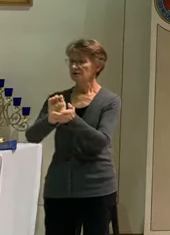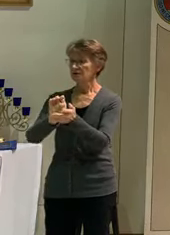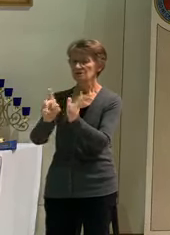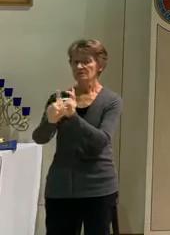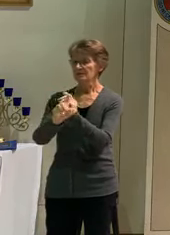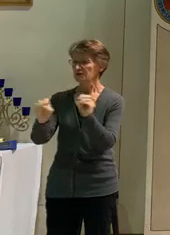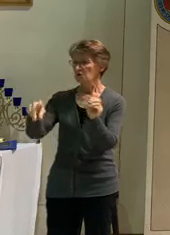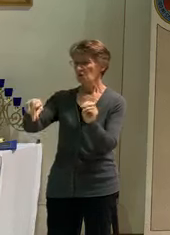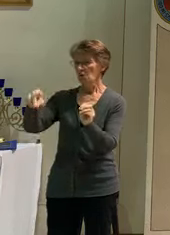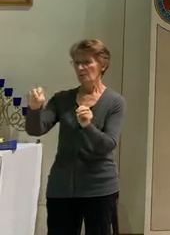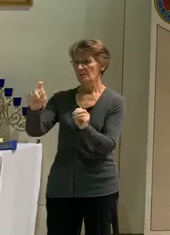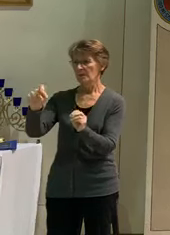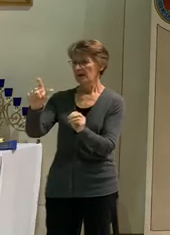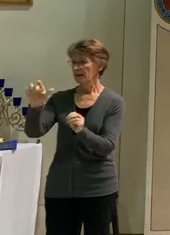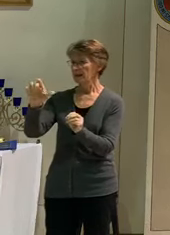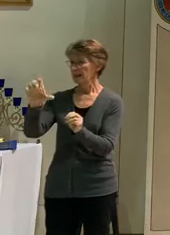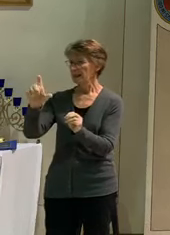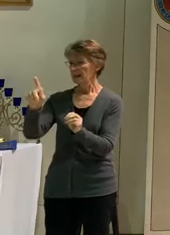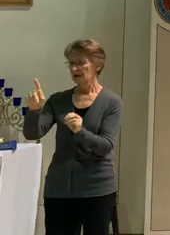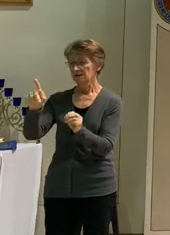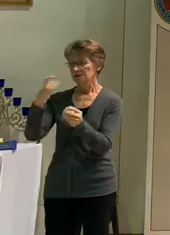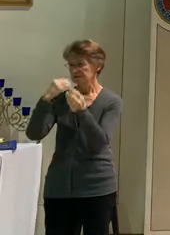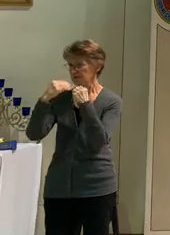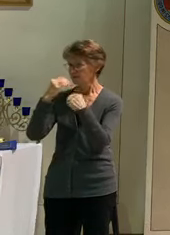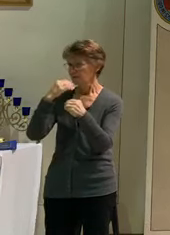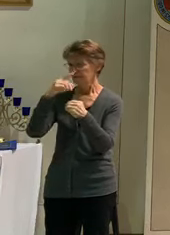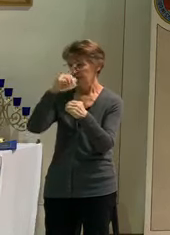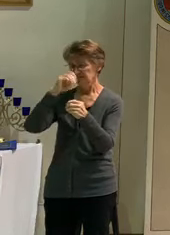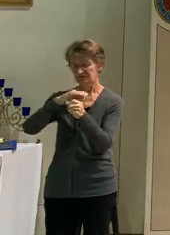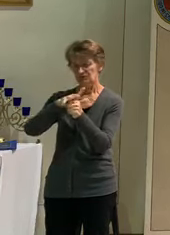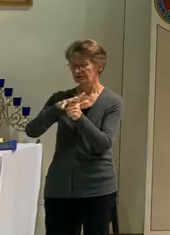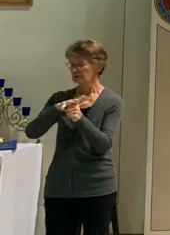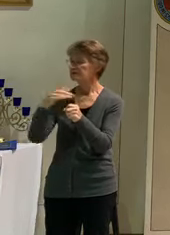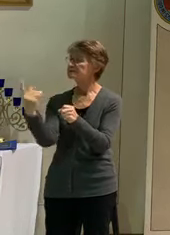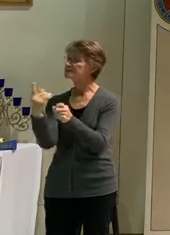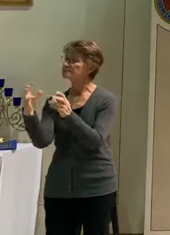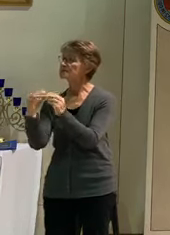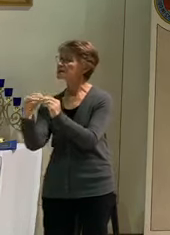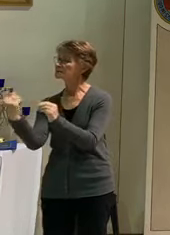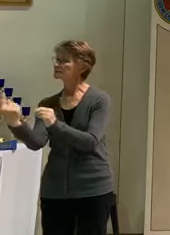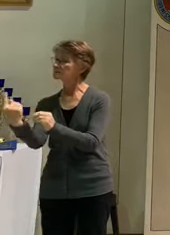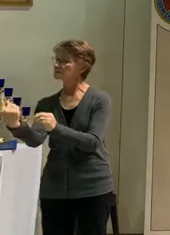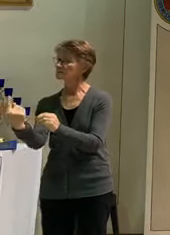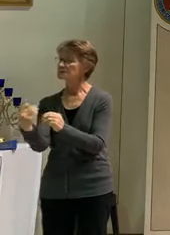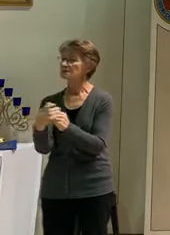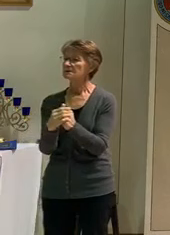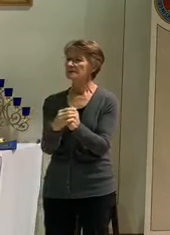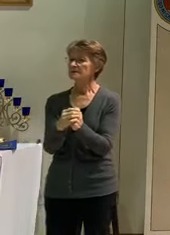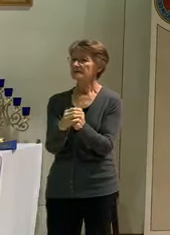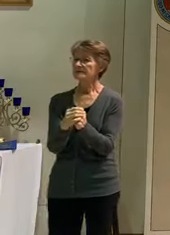no potluck supper due to COVID-19, just the meeting at 1:30 p.m.